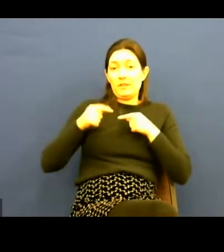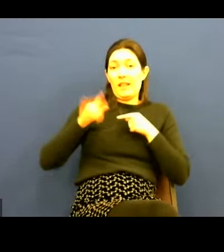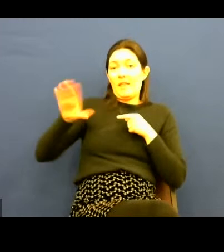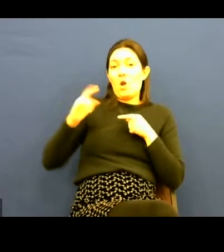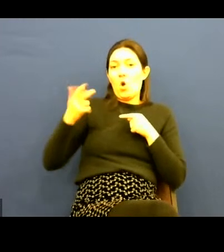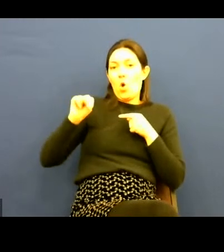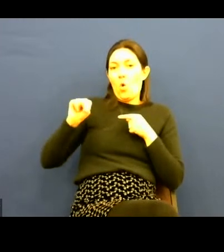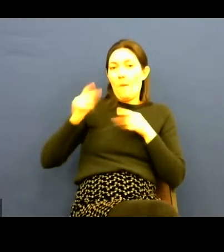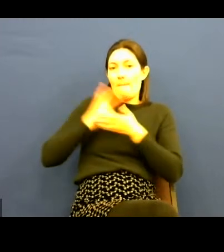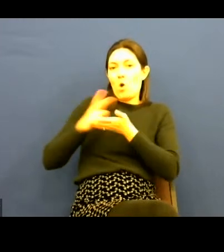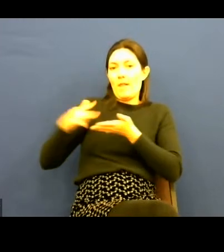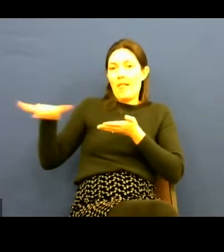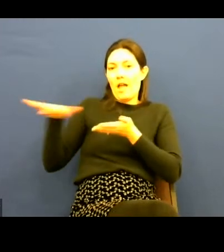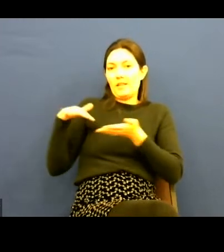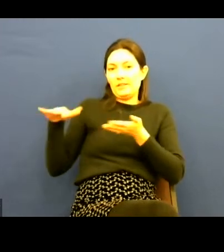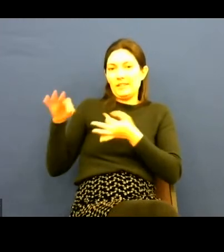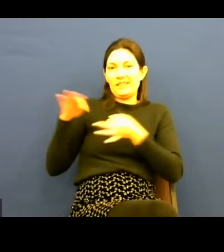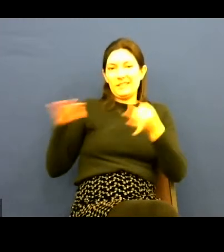lot.